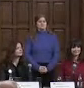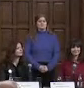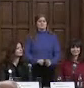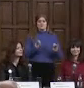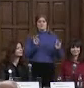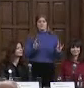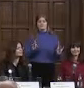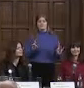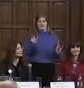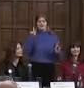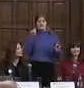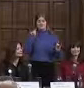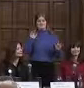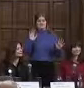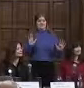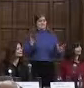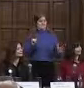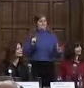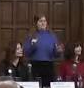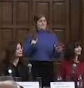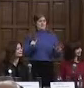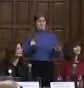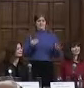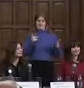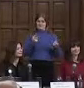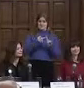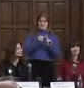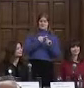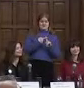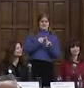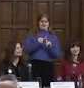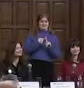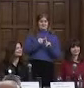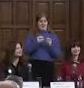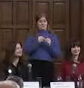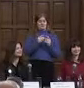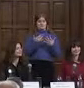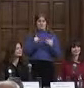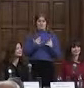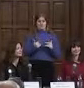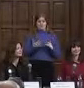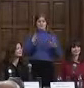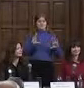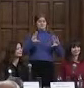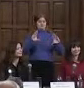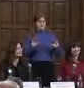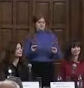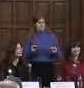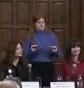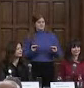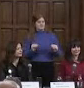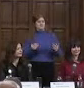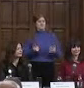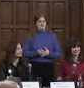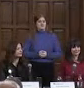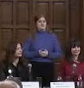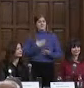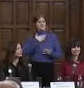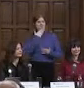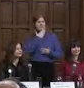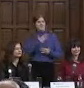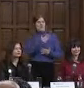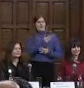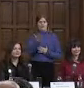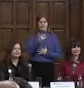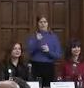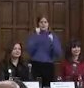Okay, I think maybe on that very positive note, we'll bring proceedings to a close. I'd like to thank you for